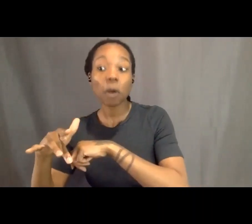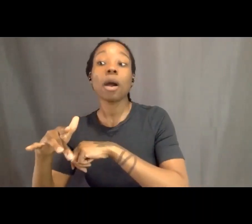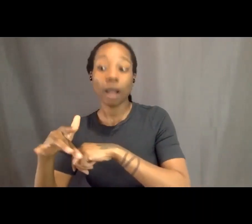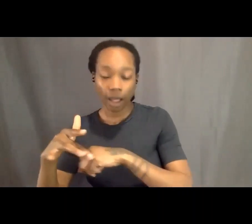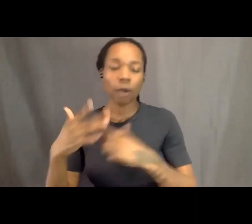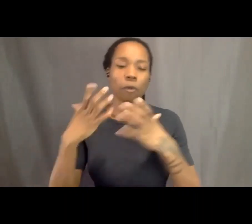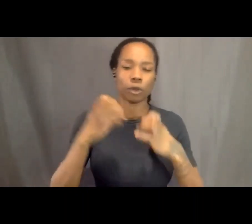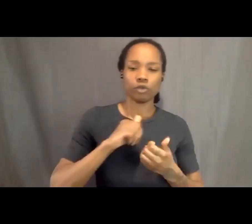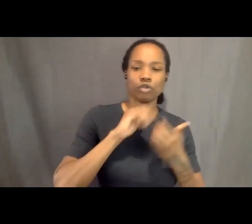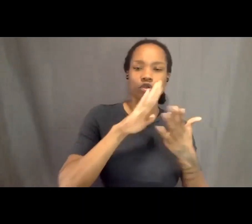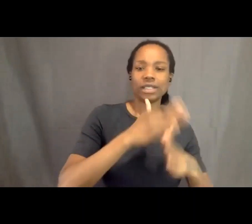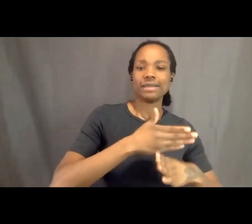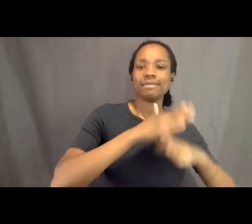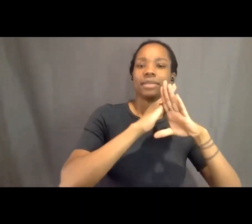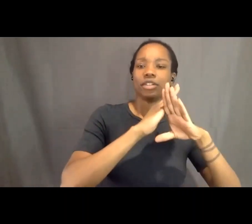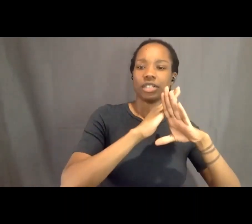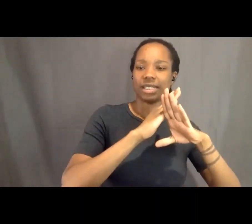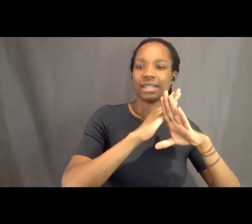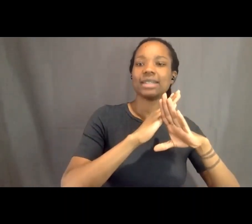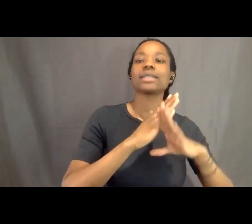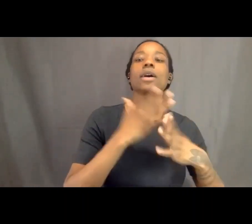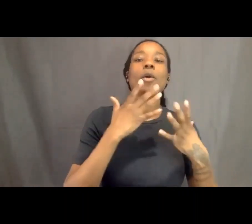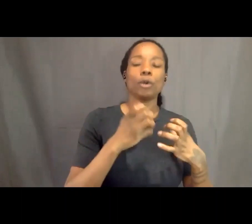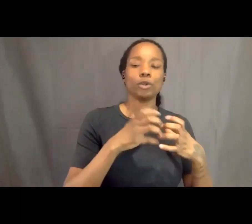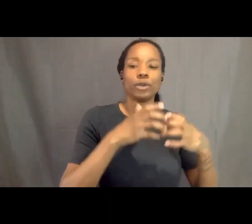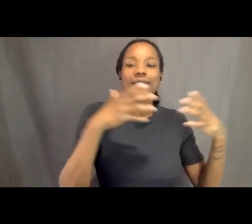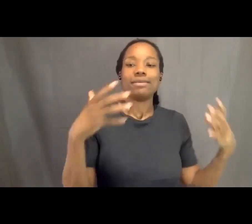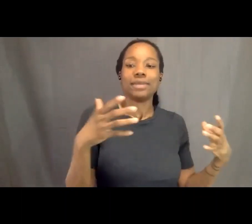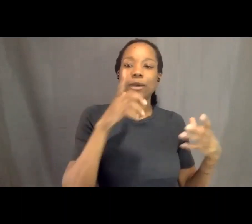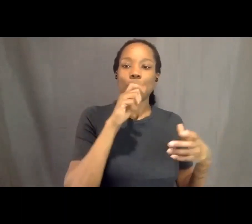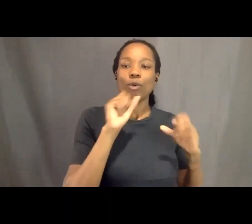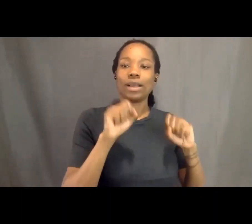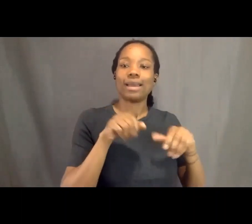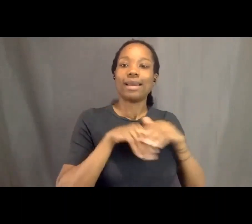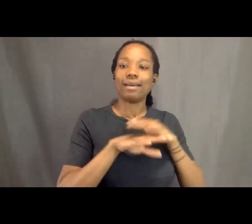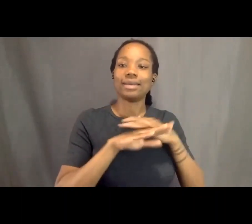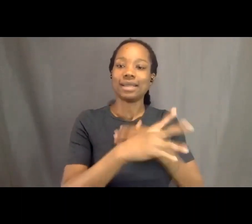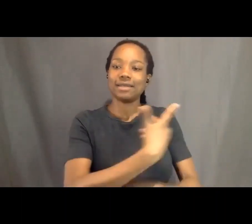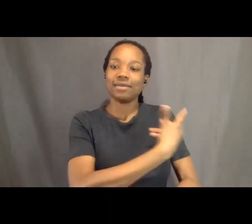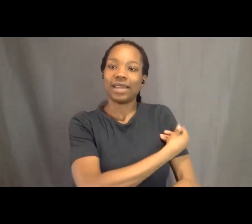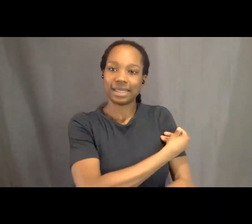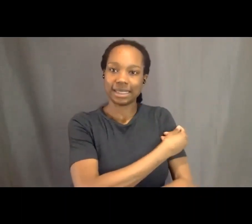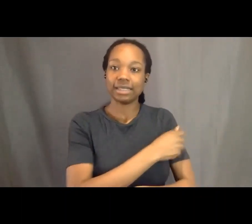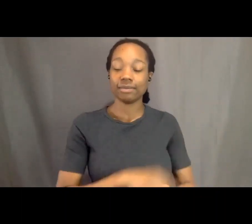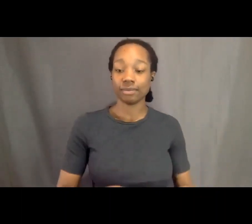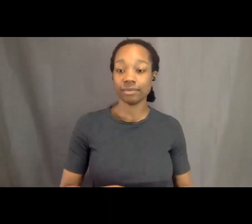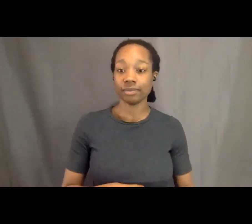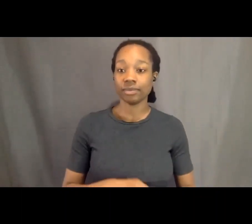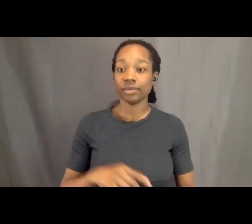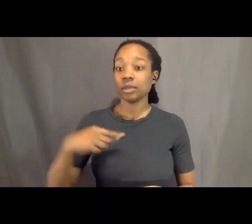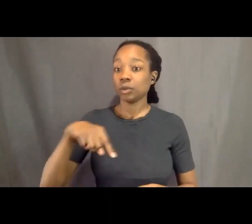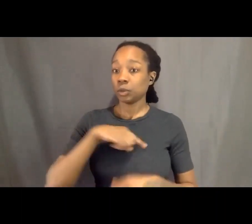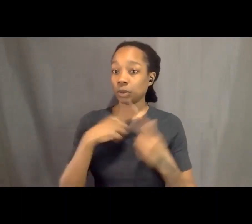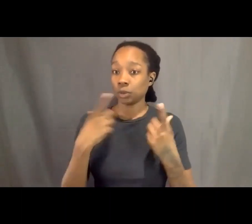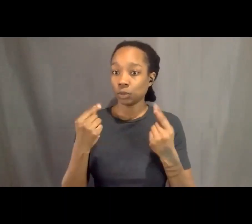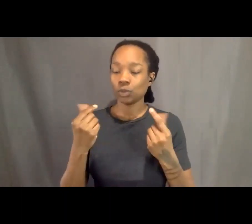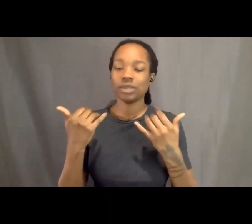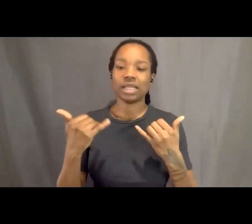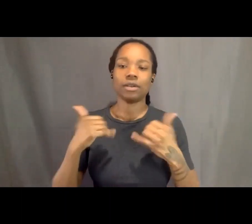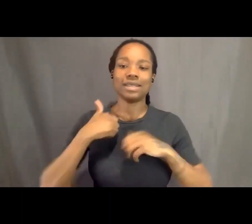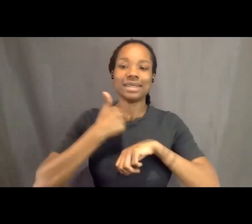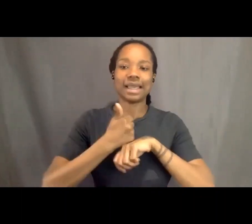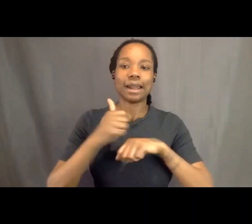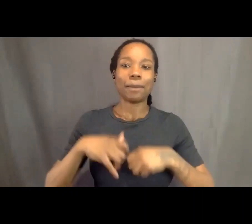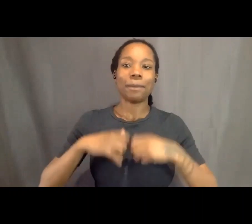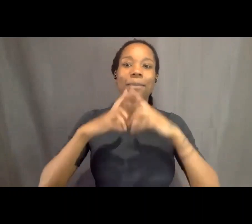to expand access to the vaccine. And we're doing that with the pop-up vaccine clinics. And those that are done